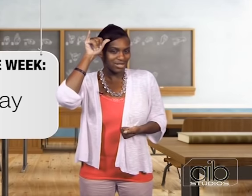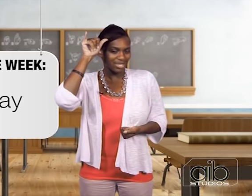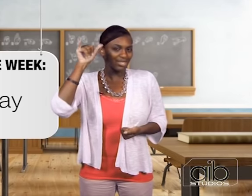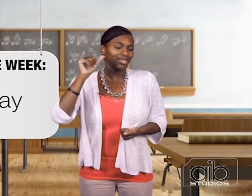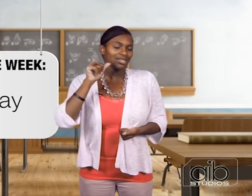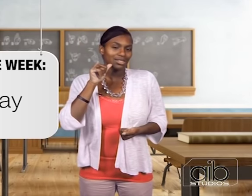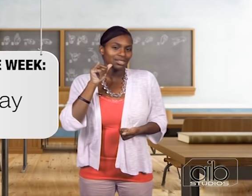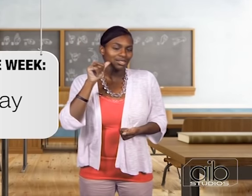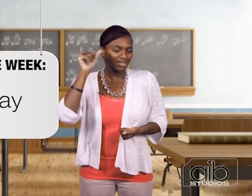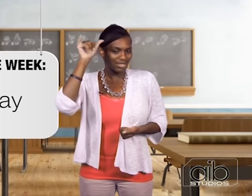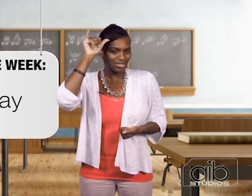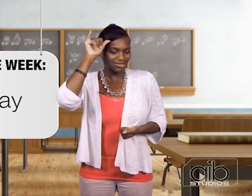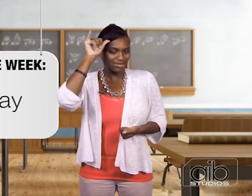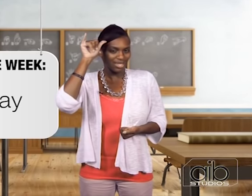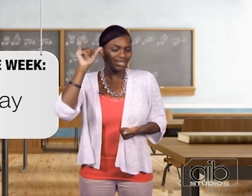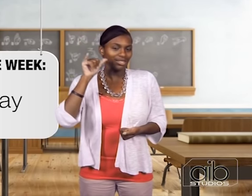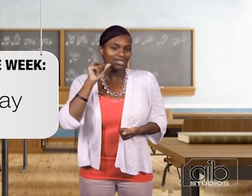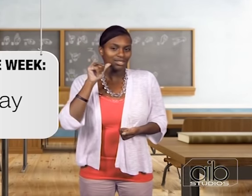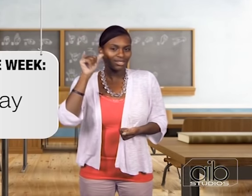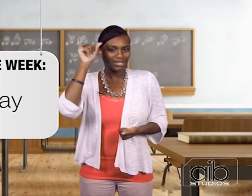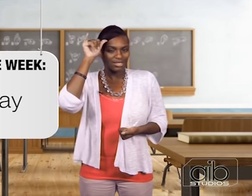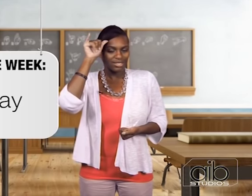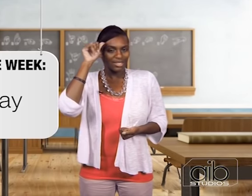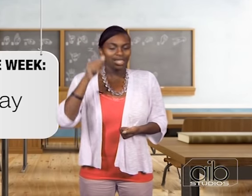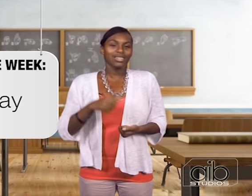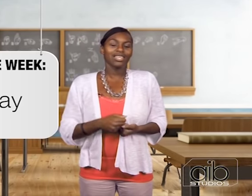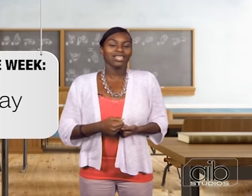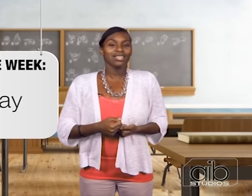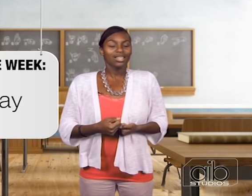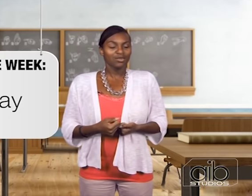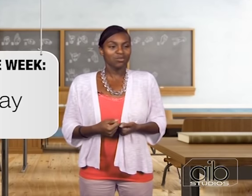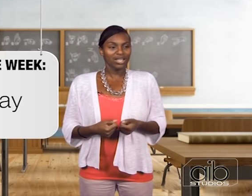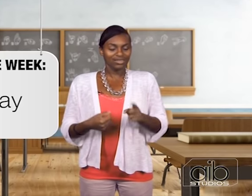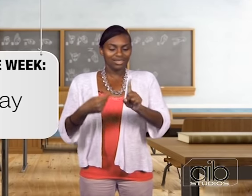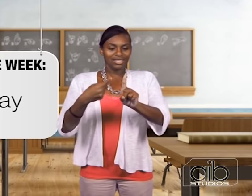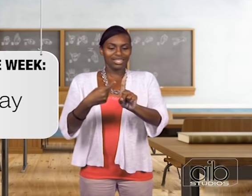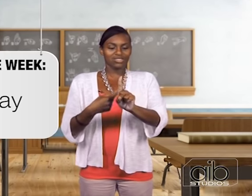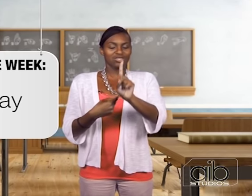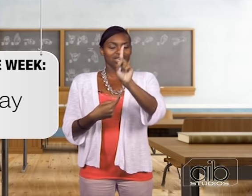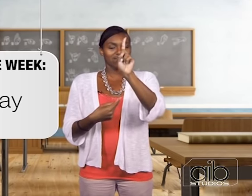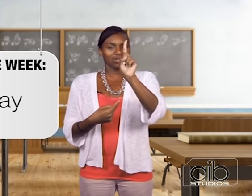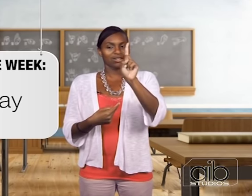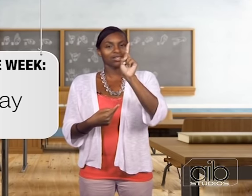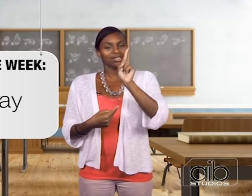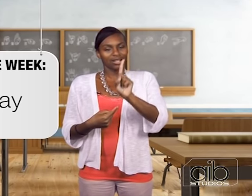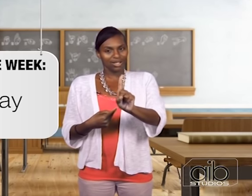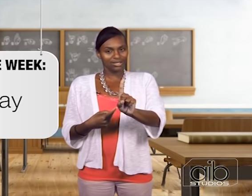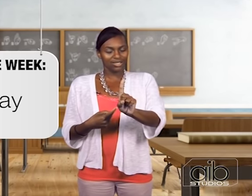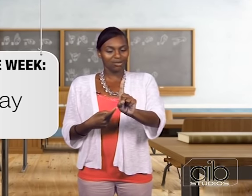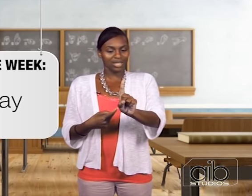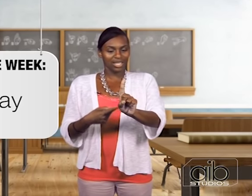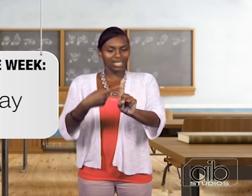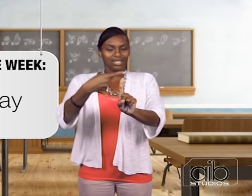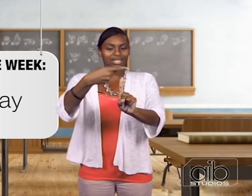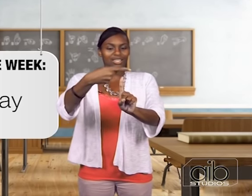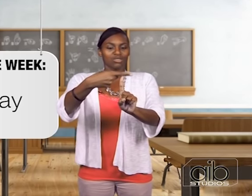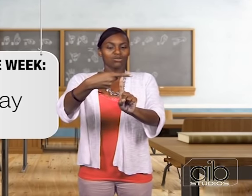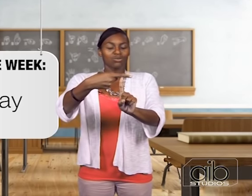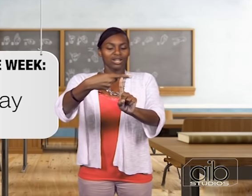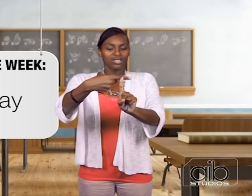yesterday, yesterday. And then month is you take your non-dominant hand and you run